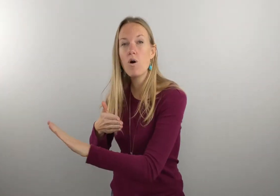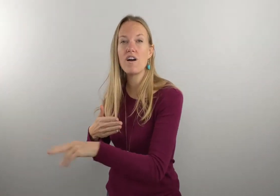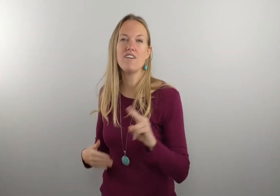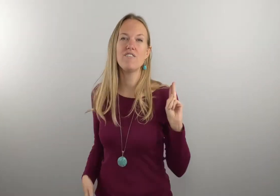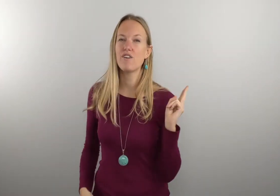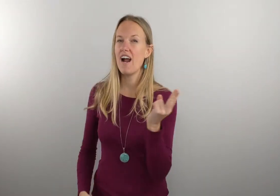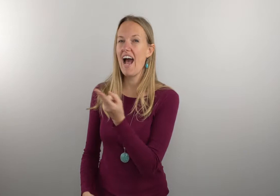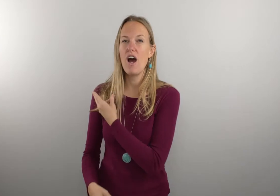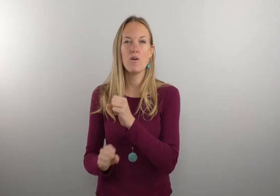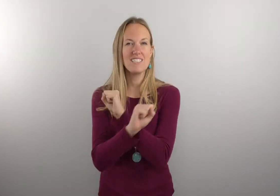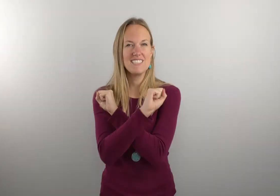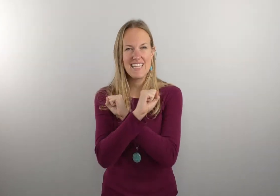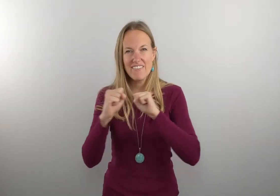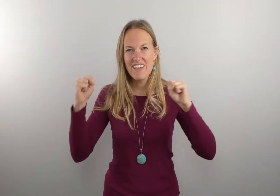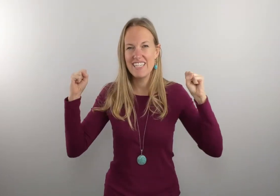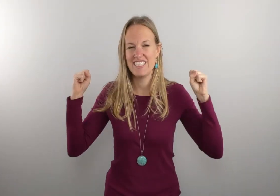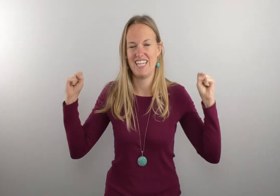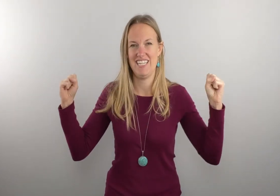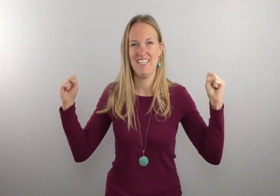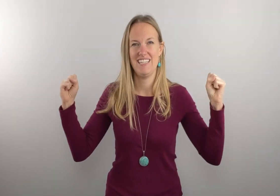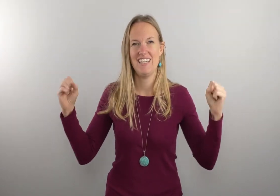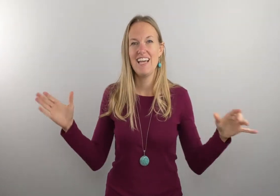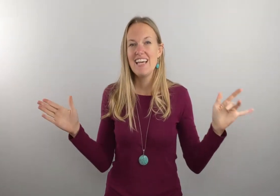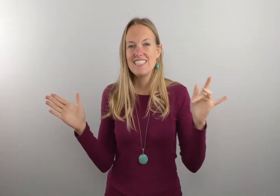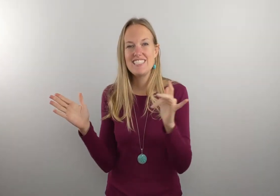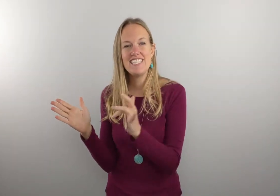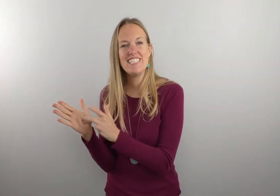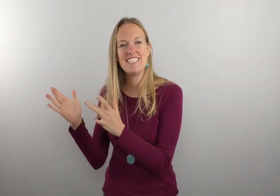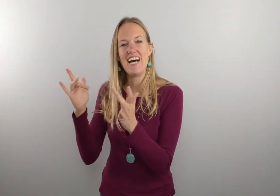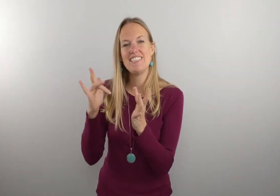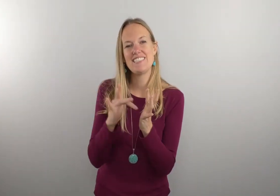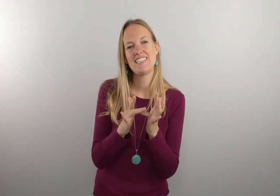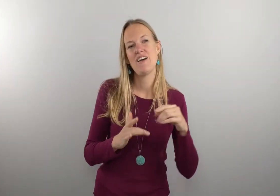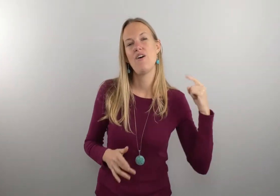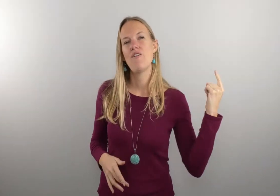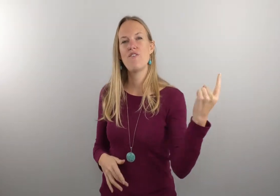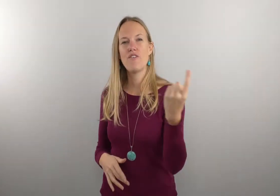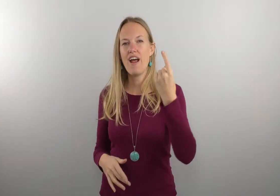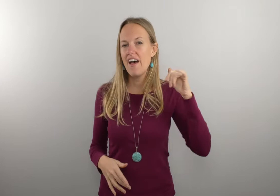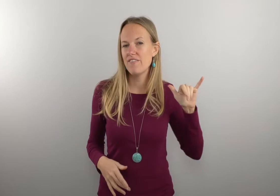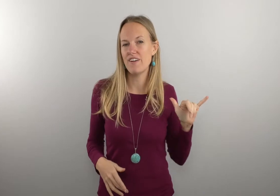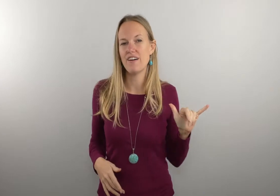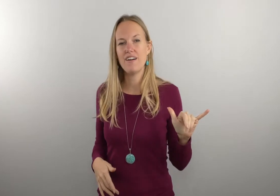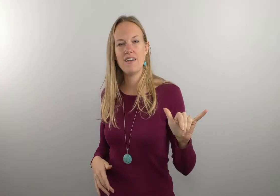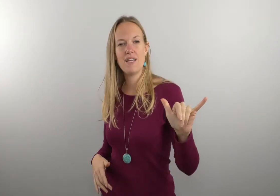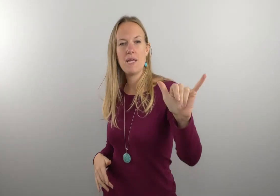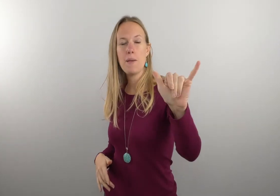born for our salvation, Jesus, forever